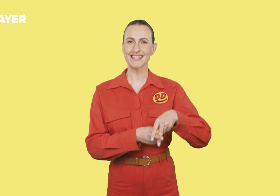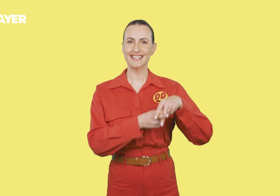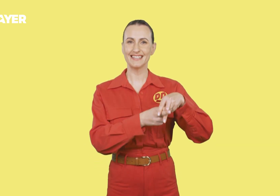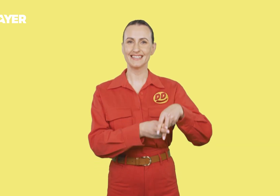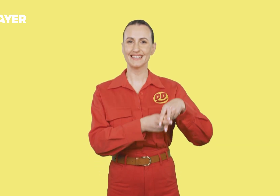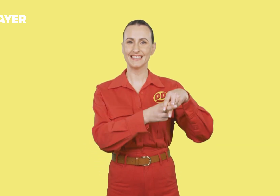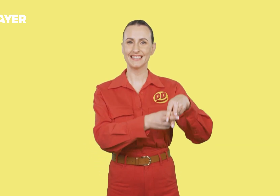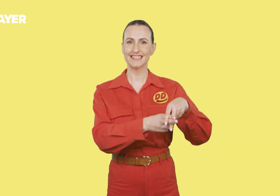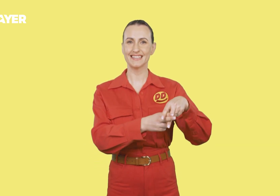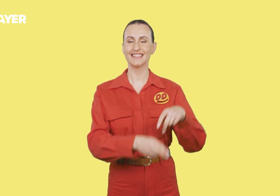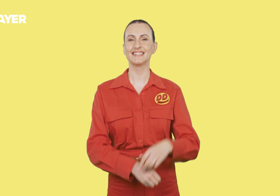Horse.